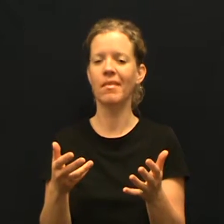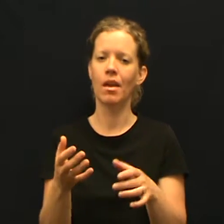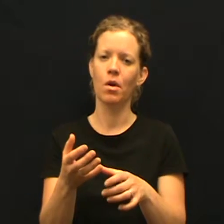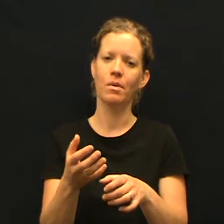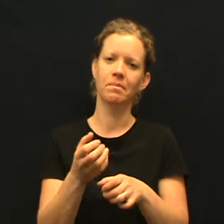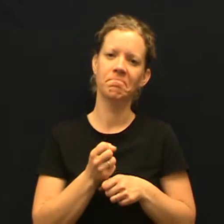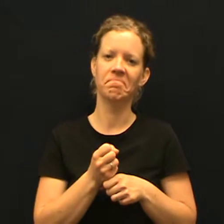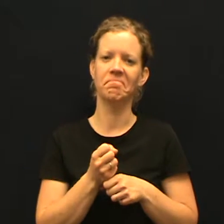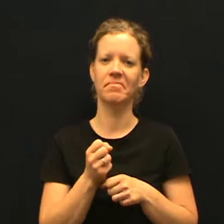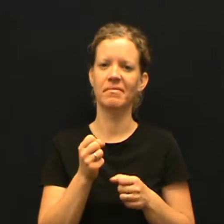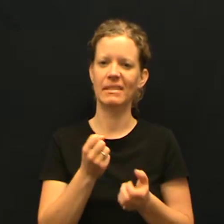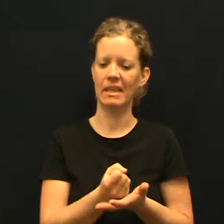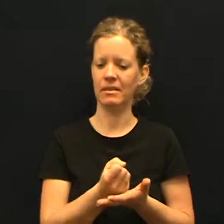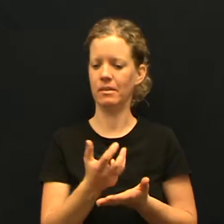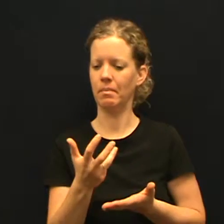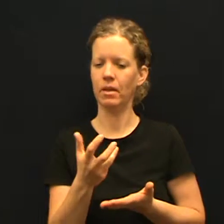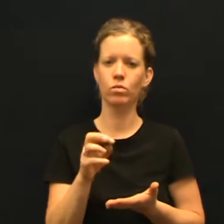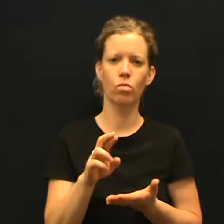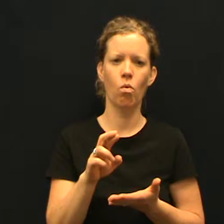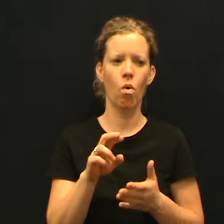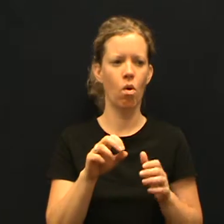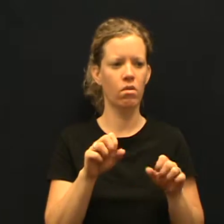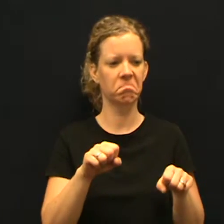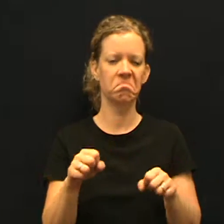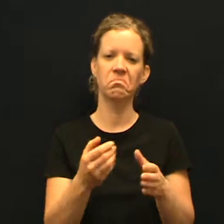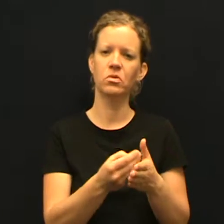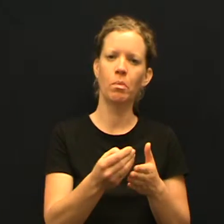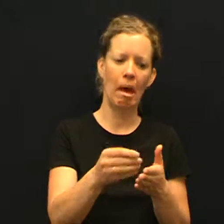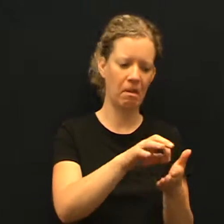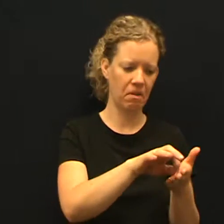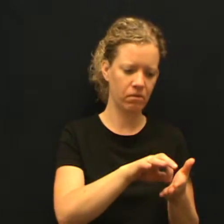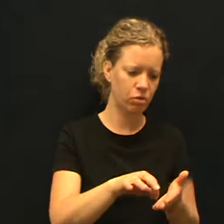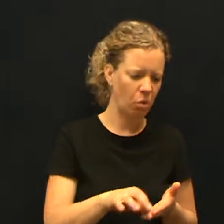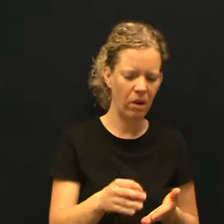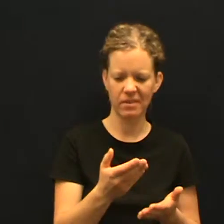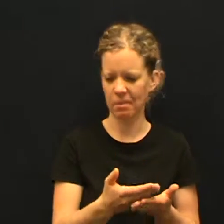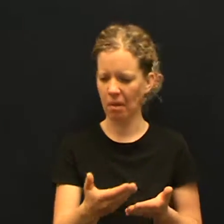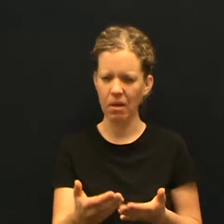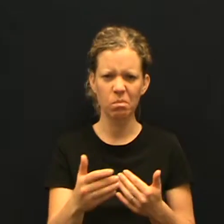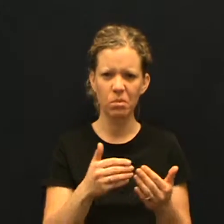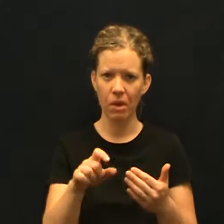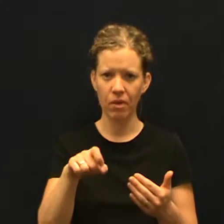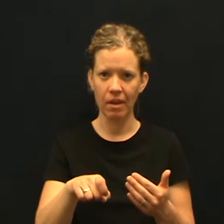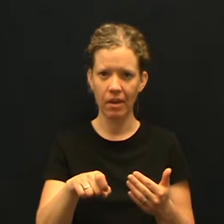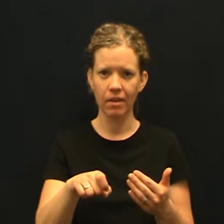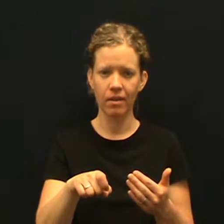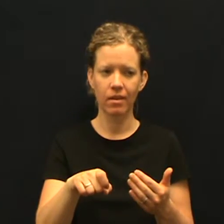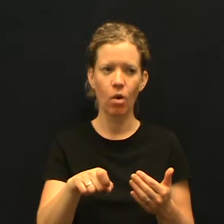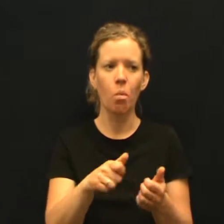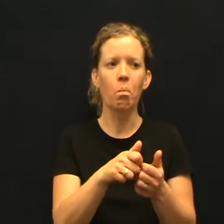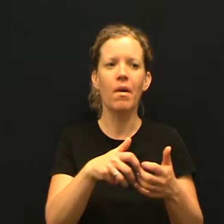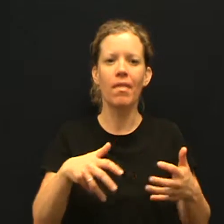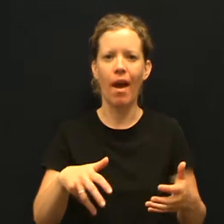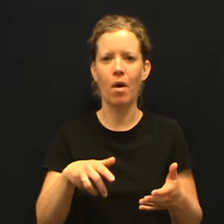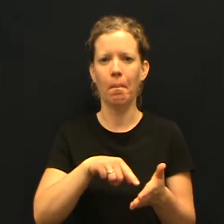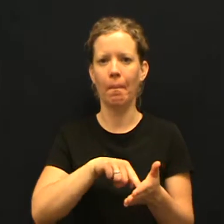or increase, or buy inventory or whatever, or supplies, whatever the case is, without using cash. And so that's the